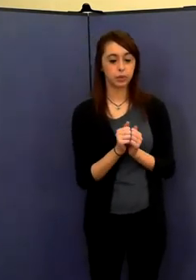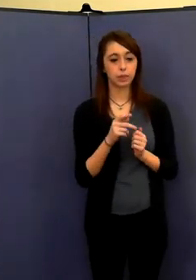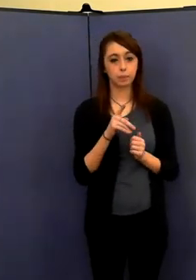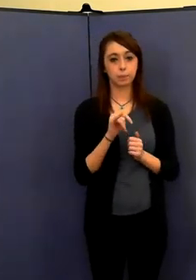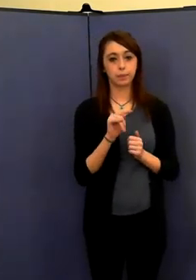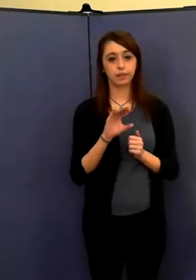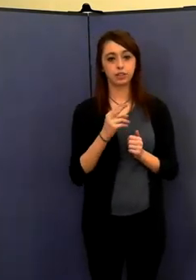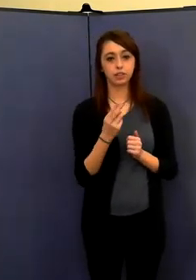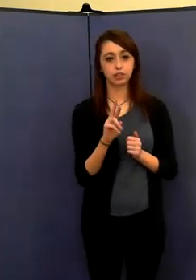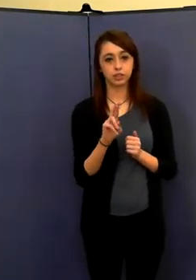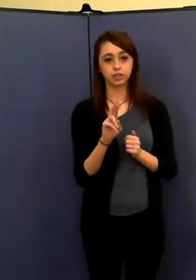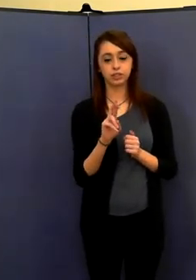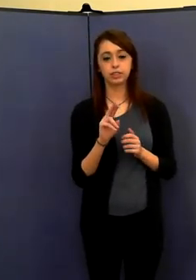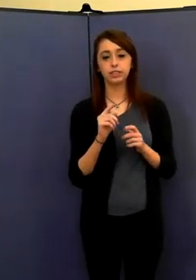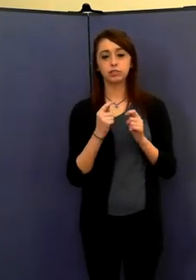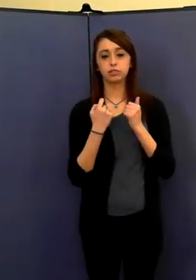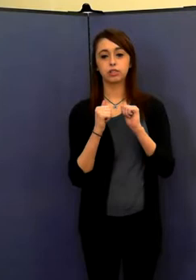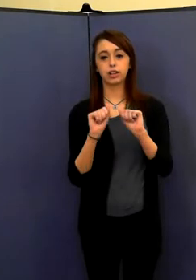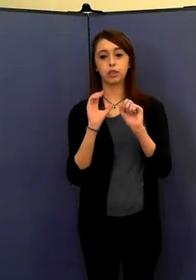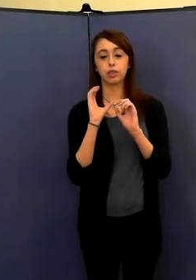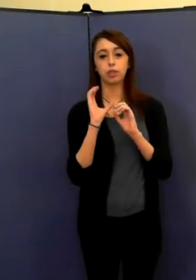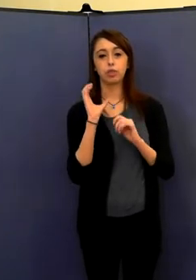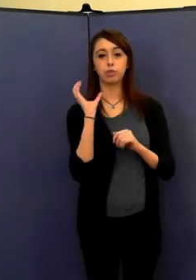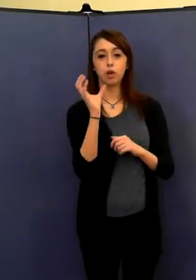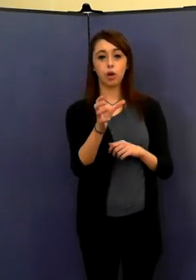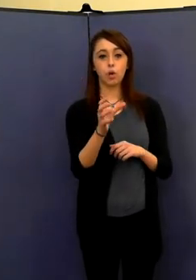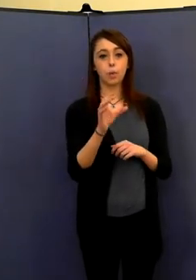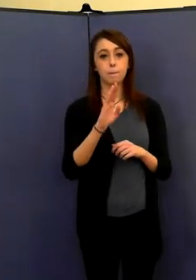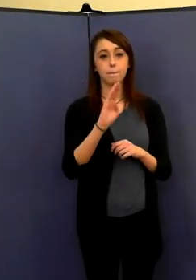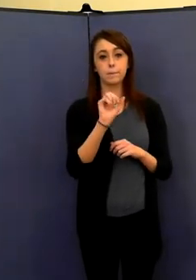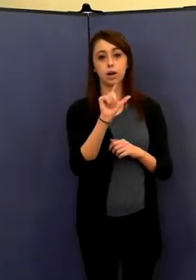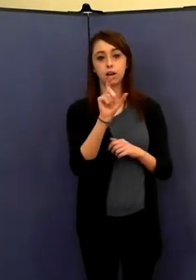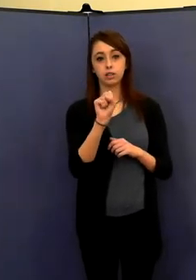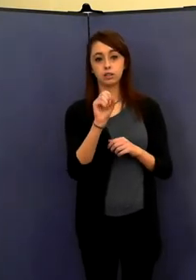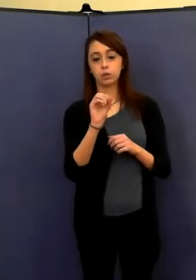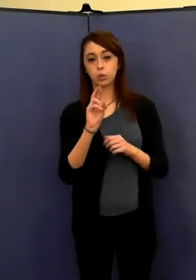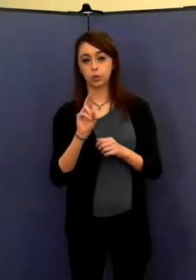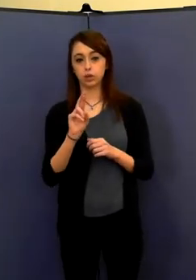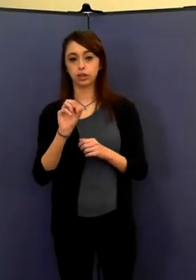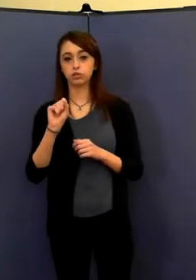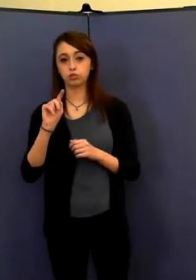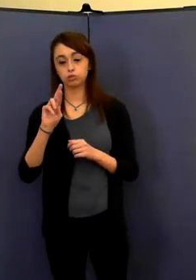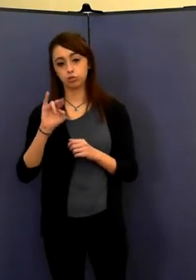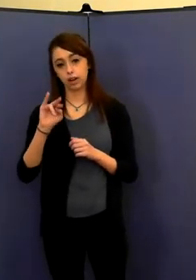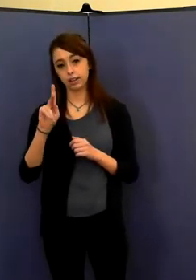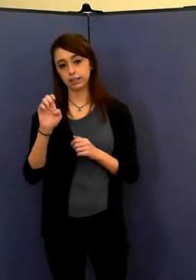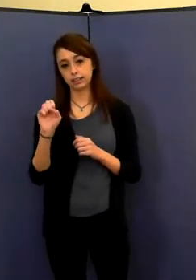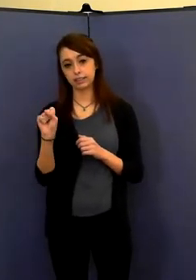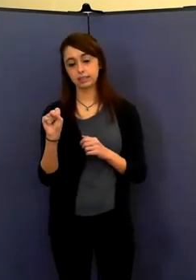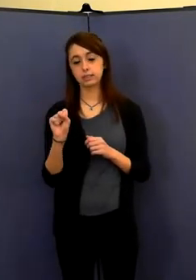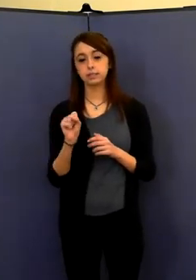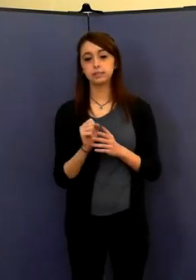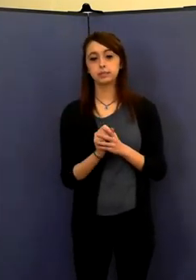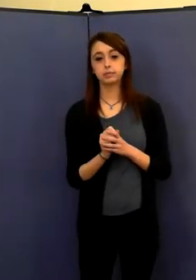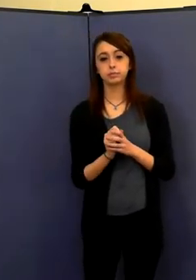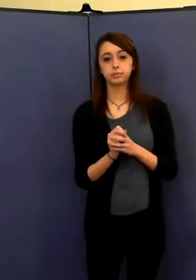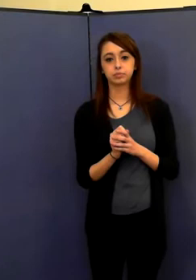or strikes, and the umpire determines what the ball is when it comes in, and they have what's called a strike